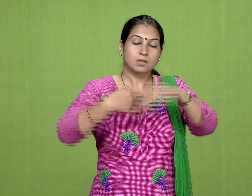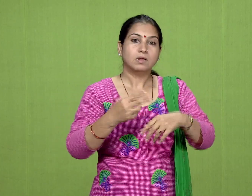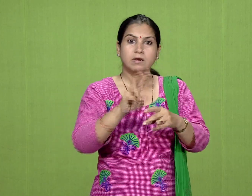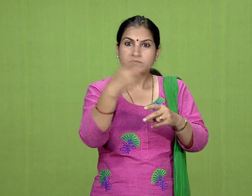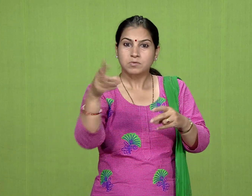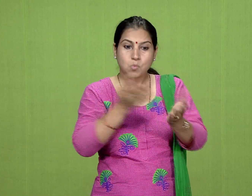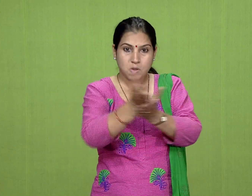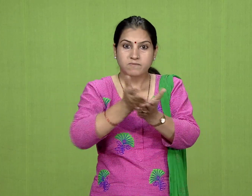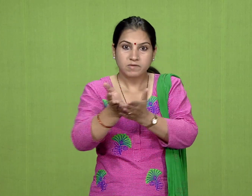various techniques of